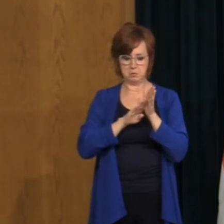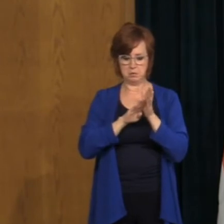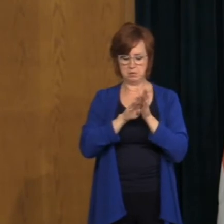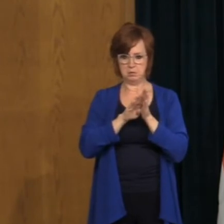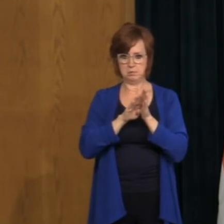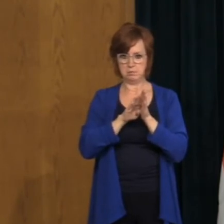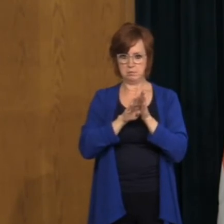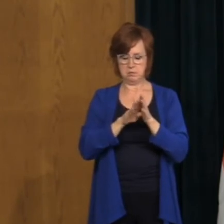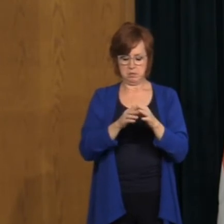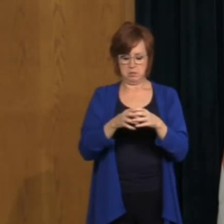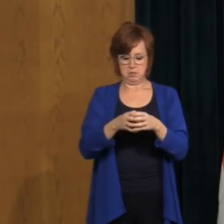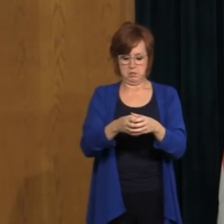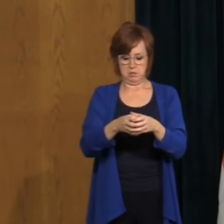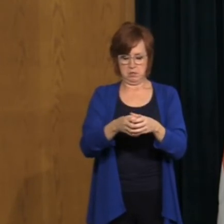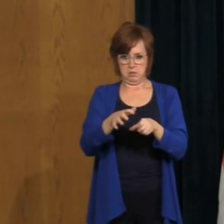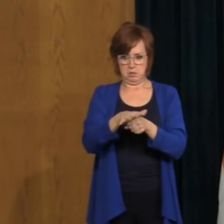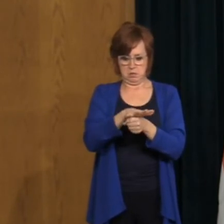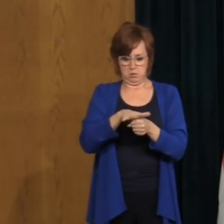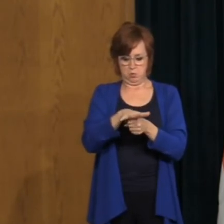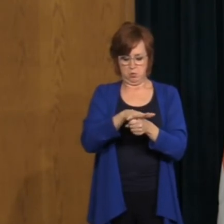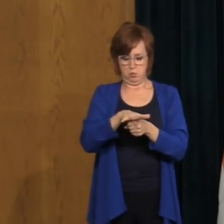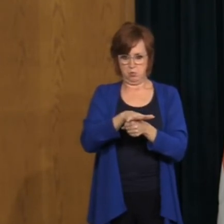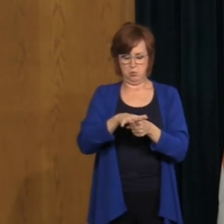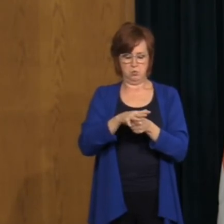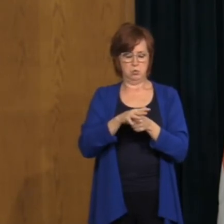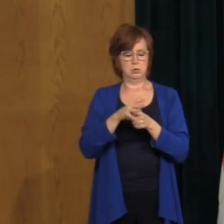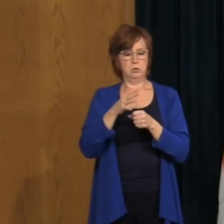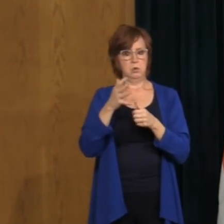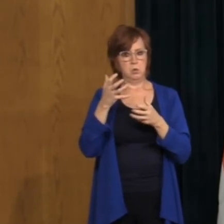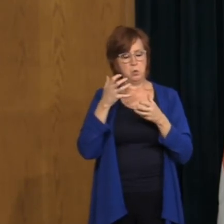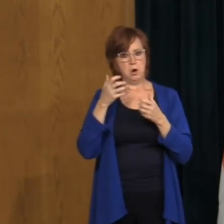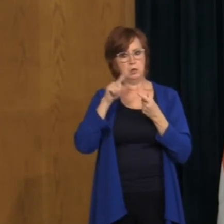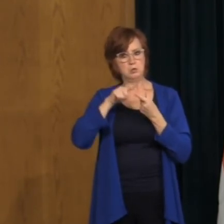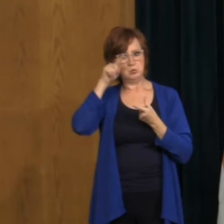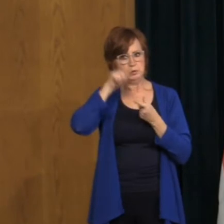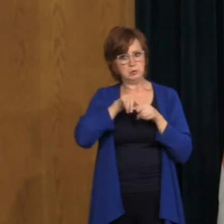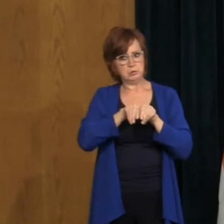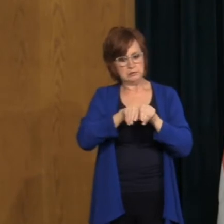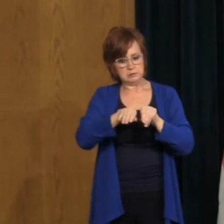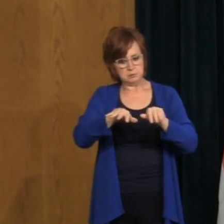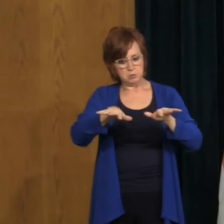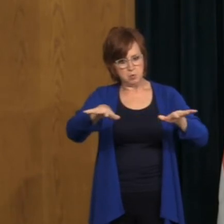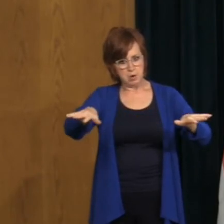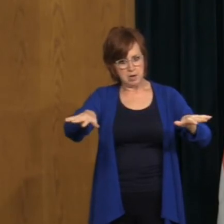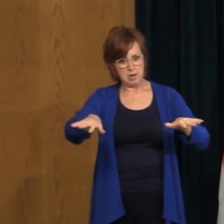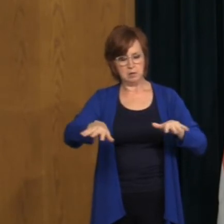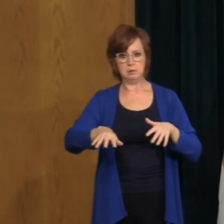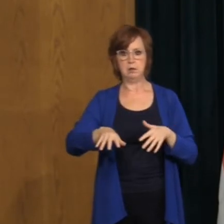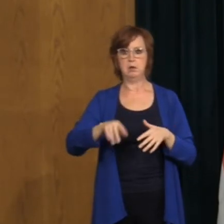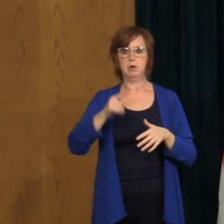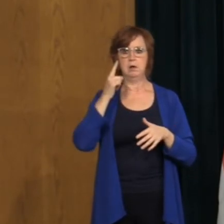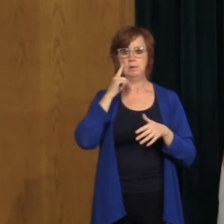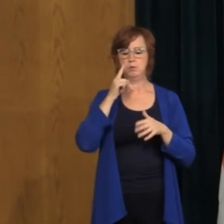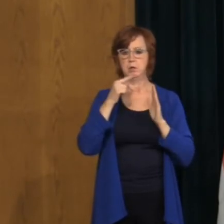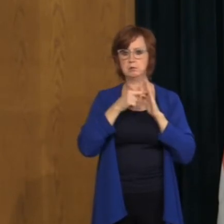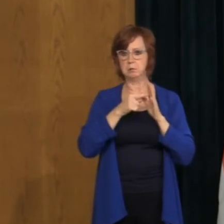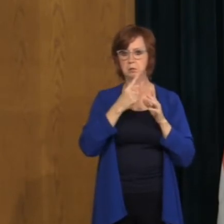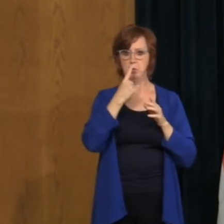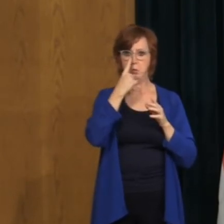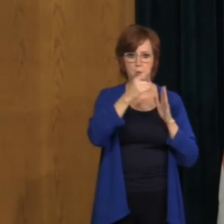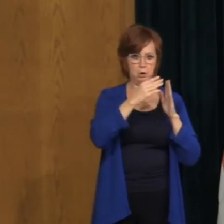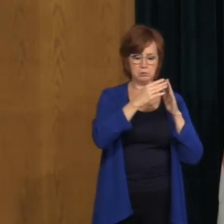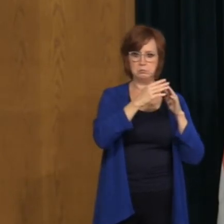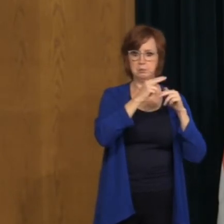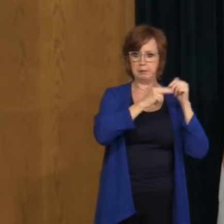small level, if you will, to a portion of a community or a facility, or at least a community, and not have them extend across